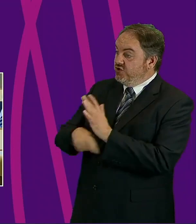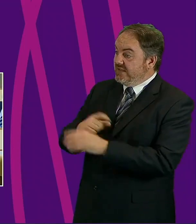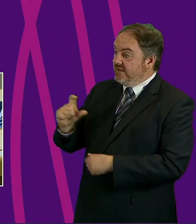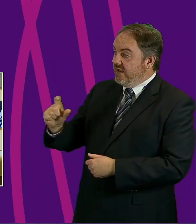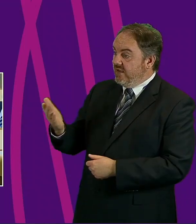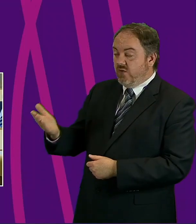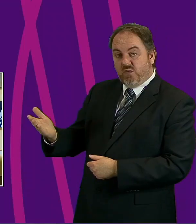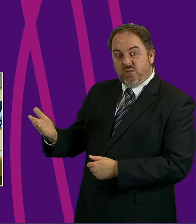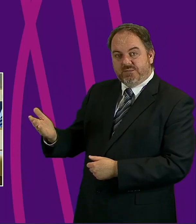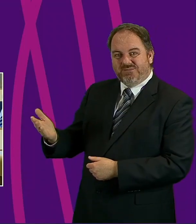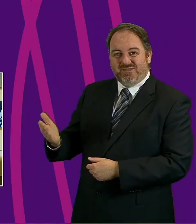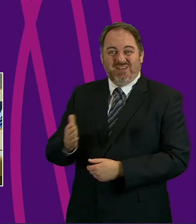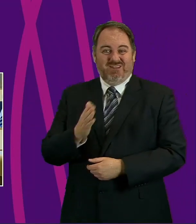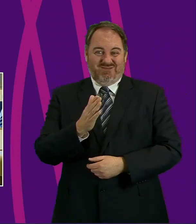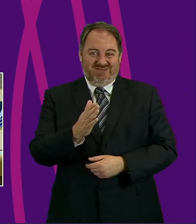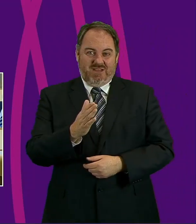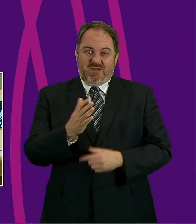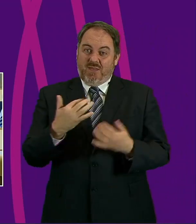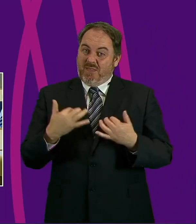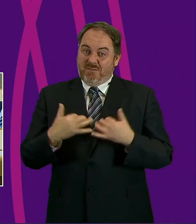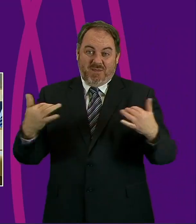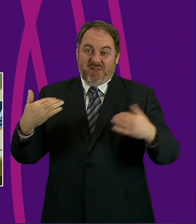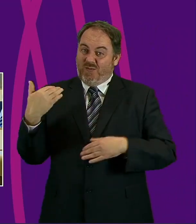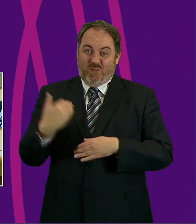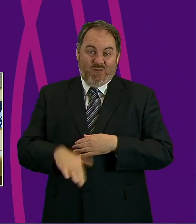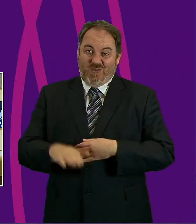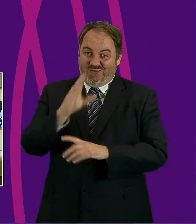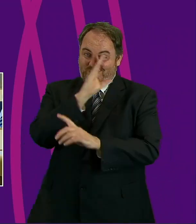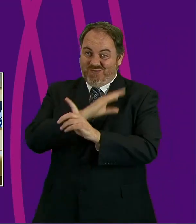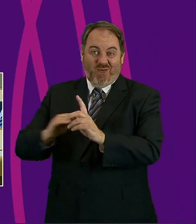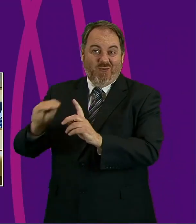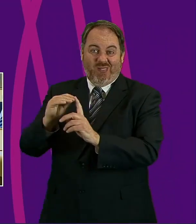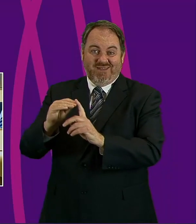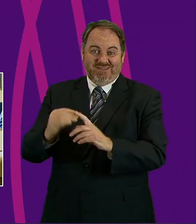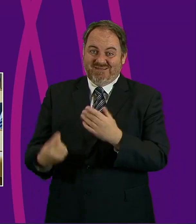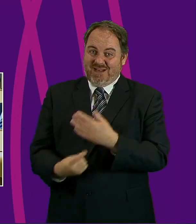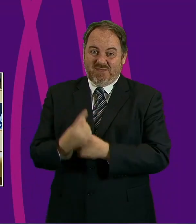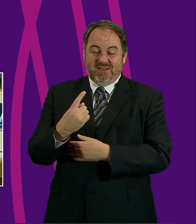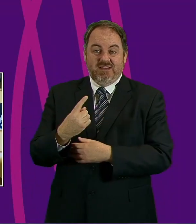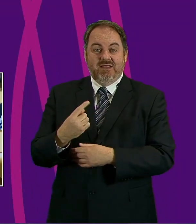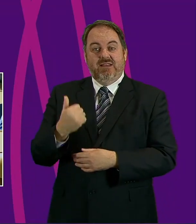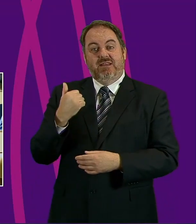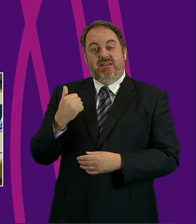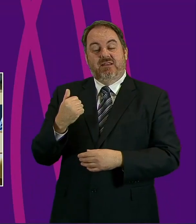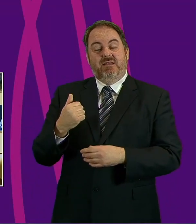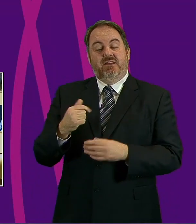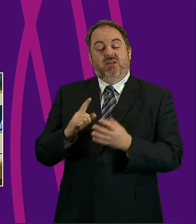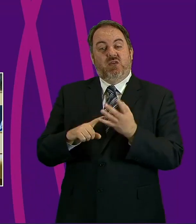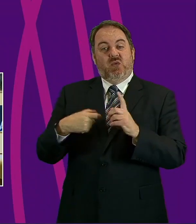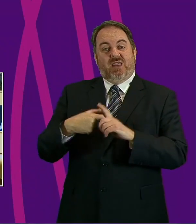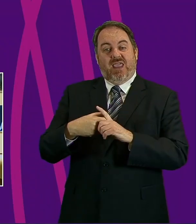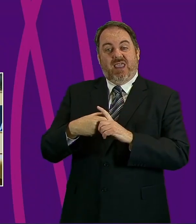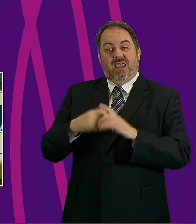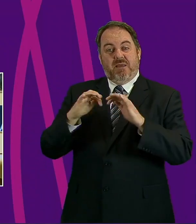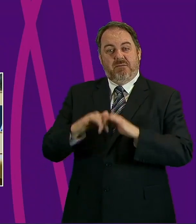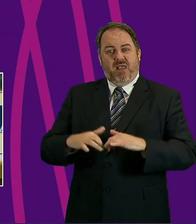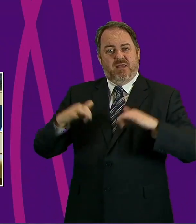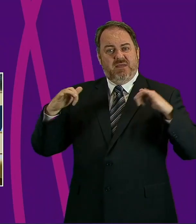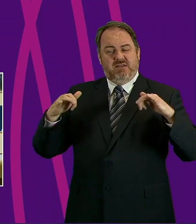Presiding Officer, the public were not told. And as has been confirmed at Westminster in the four-nation agreement, it was also